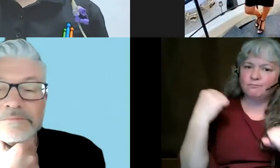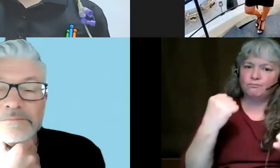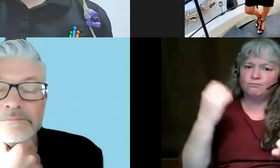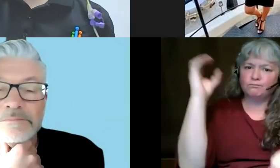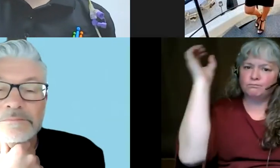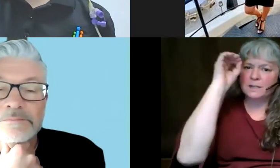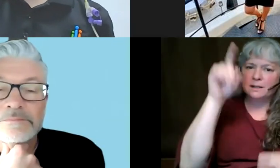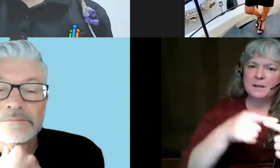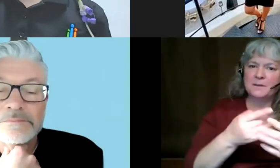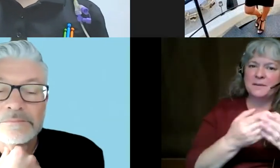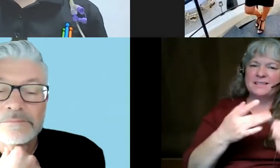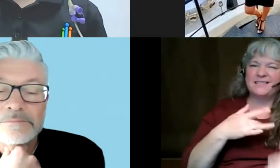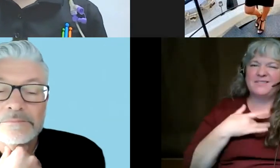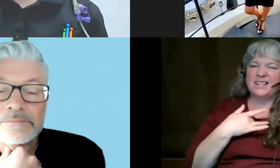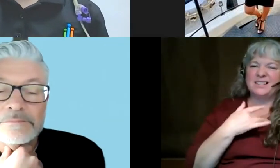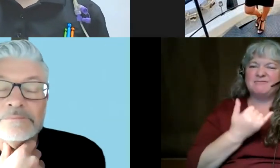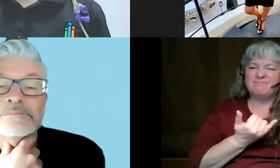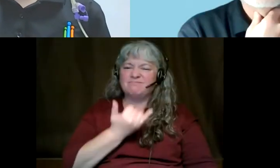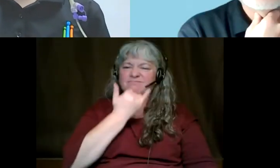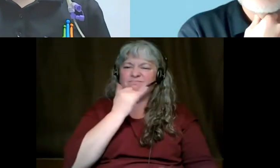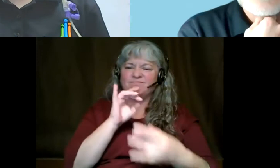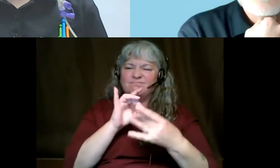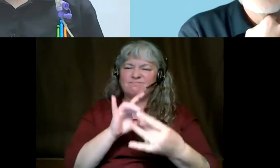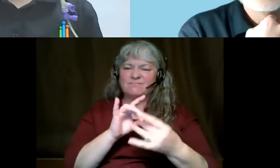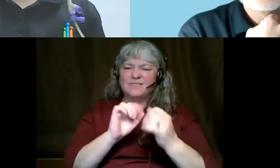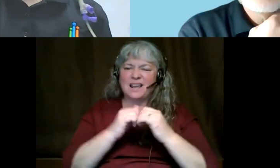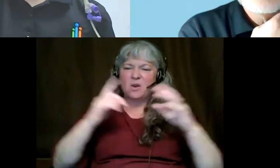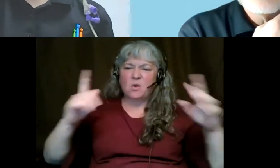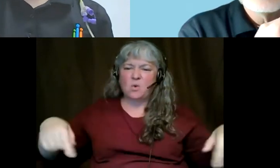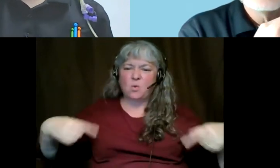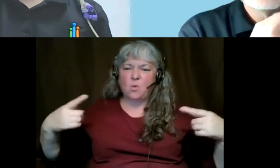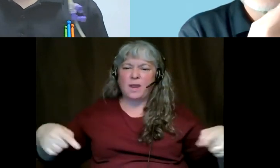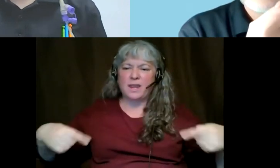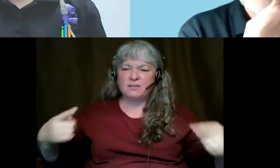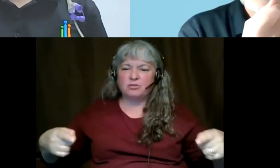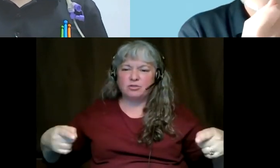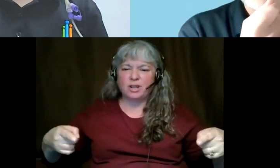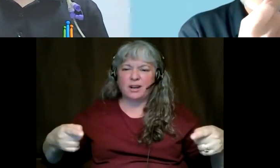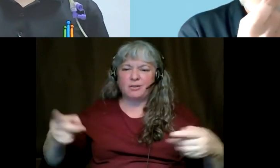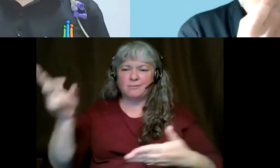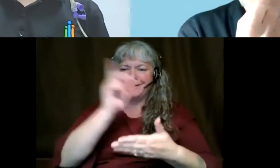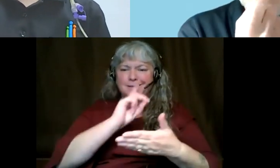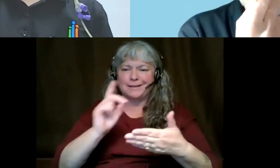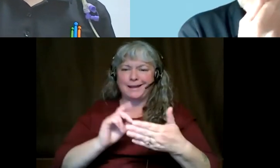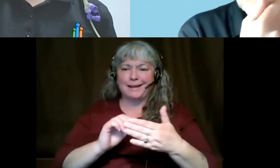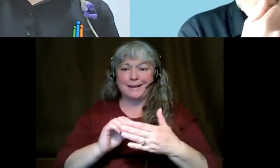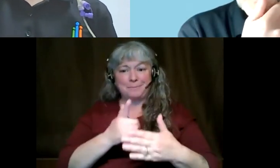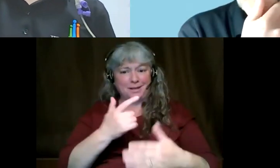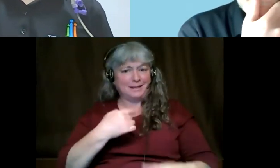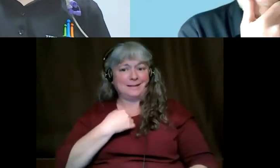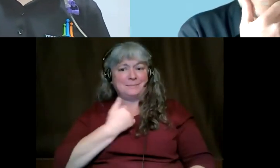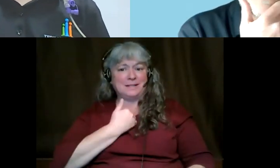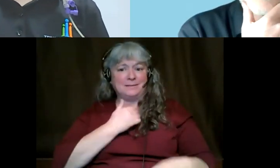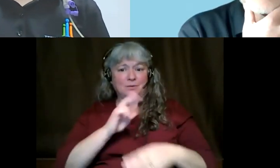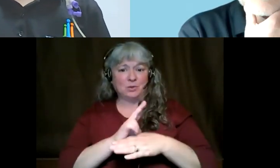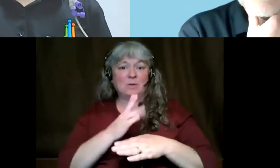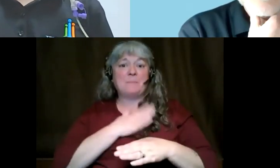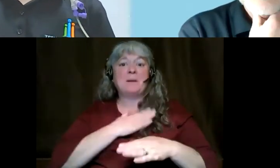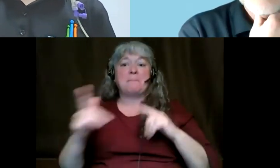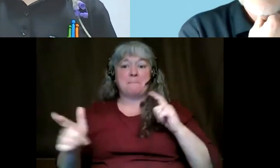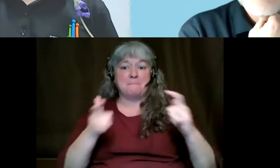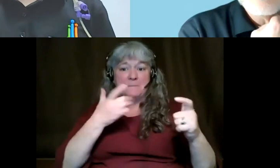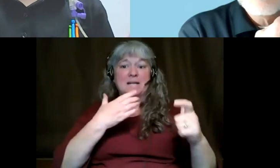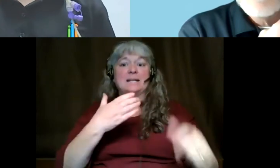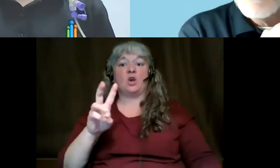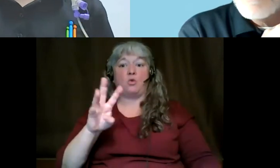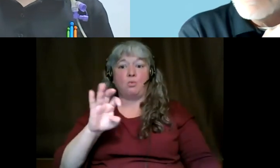that I think are wrong with the design of a wheelchair as a wheelchair roller user myself. So yes, it's on my big wish list for someday